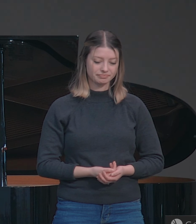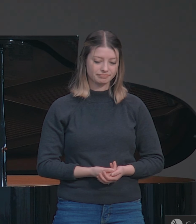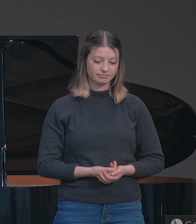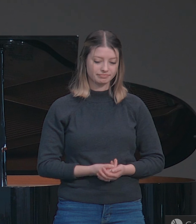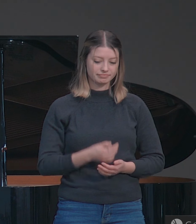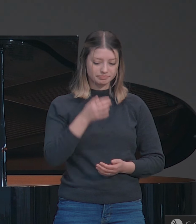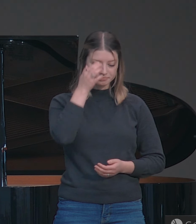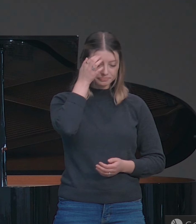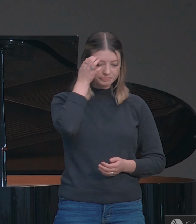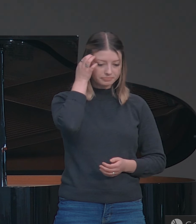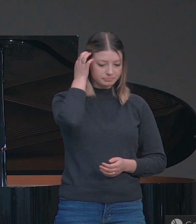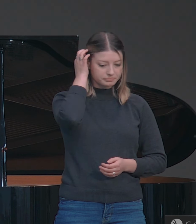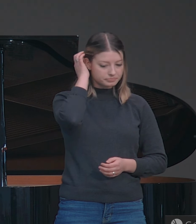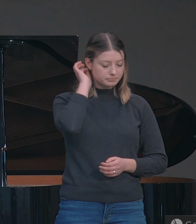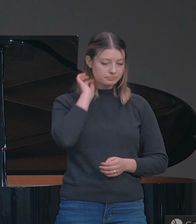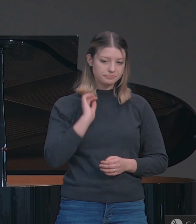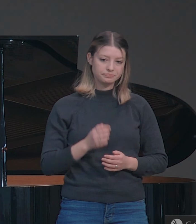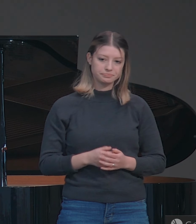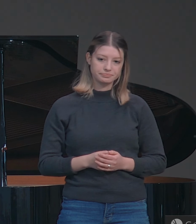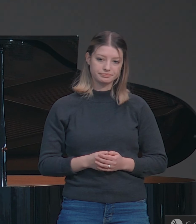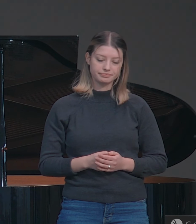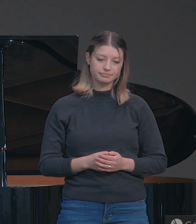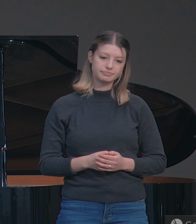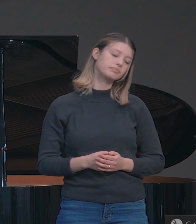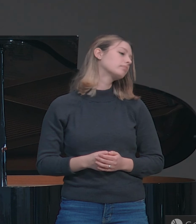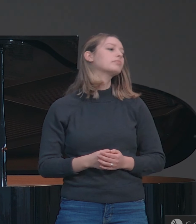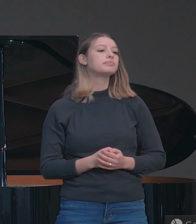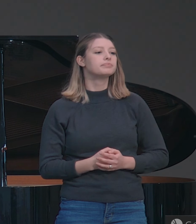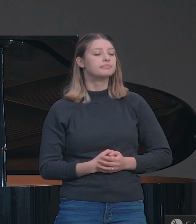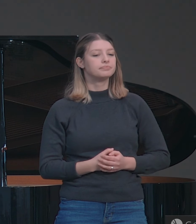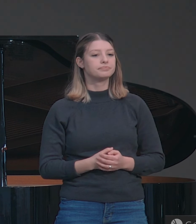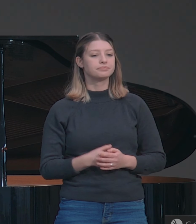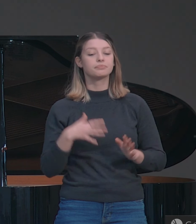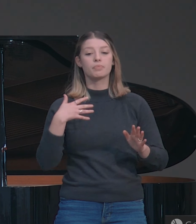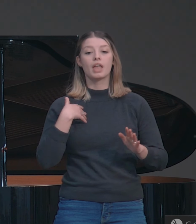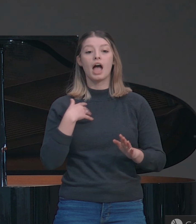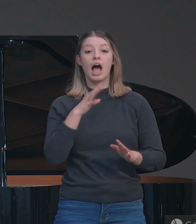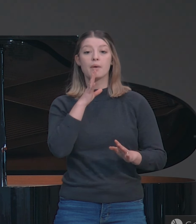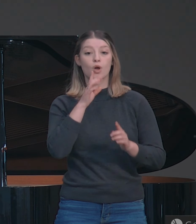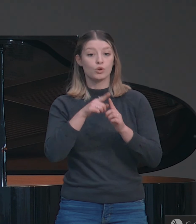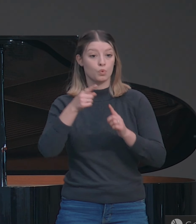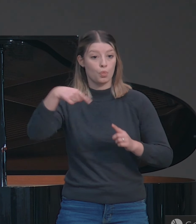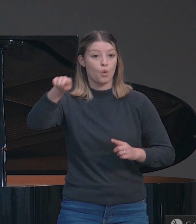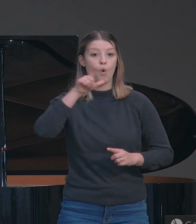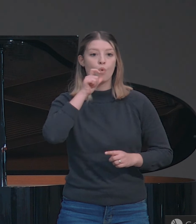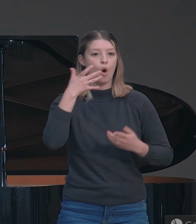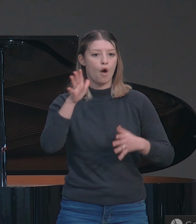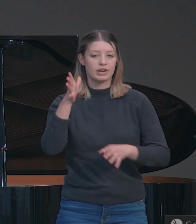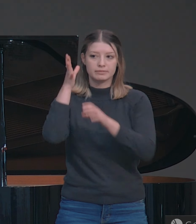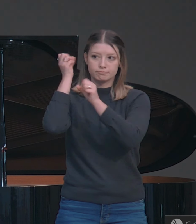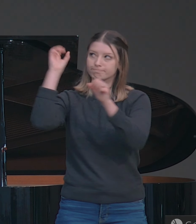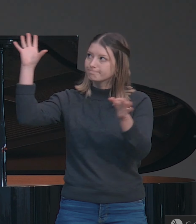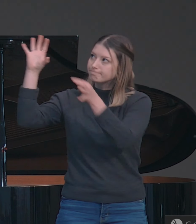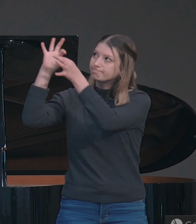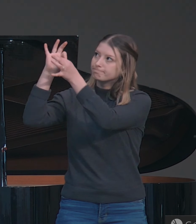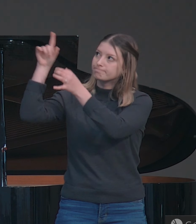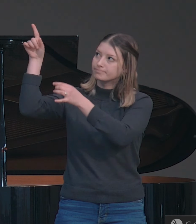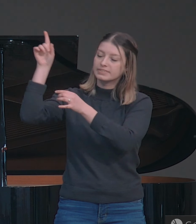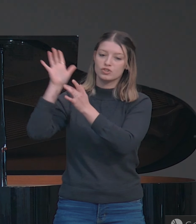Now, I'm speaking primarily to those who have placed their faith in Jesus Christ as Lord and Savior.